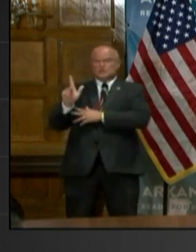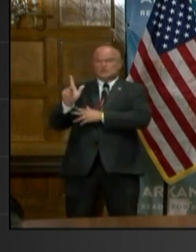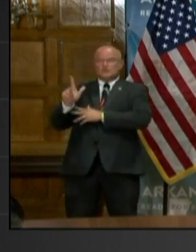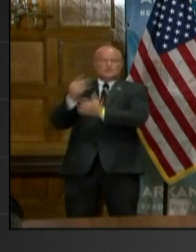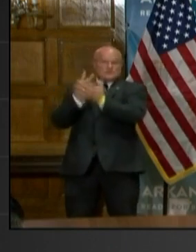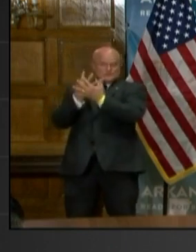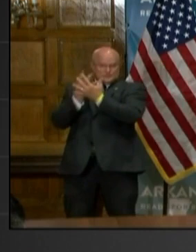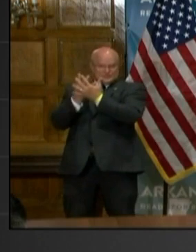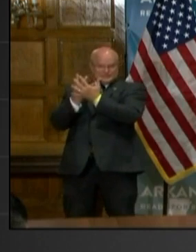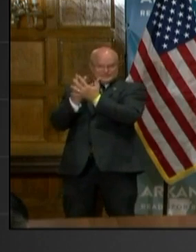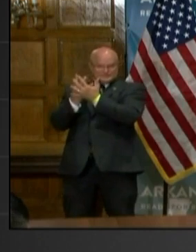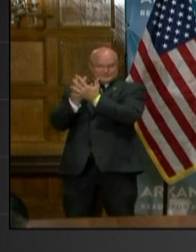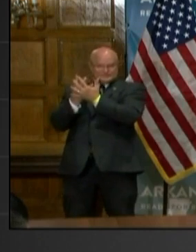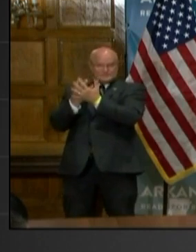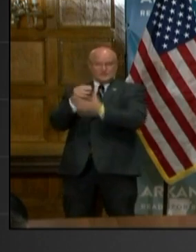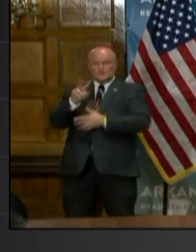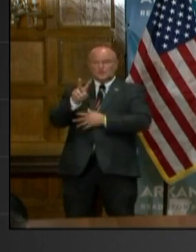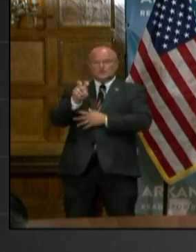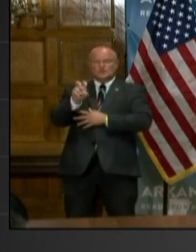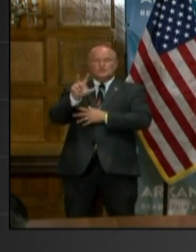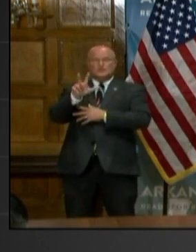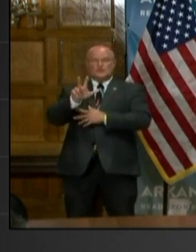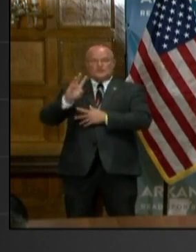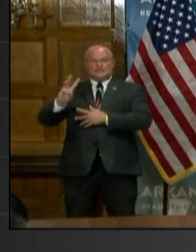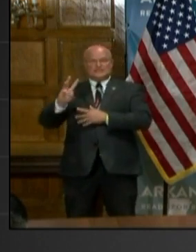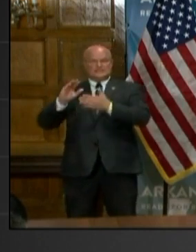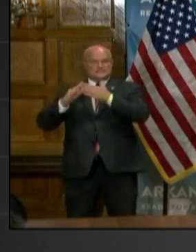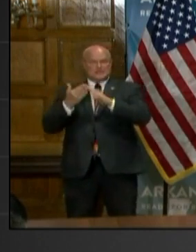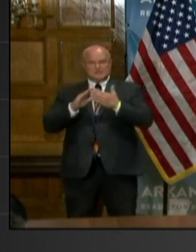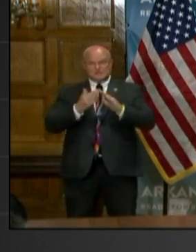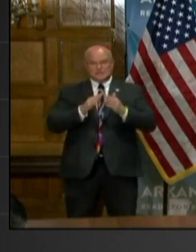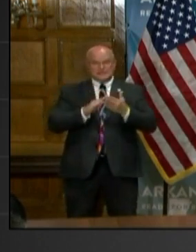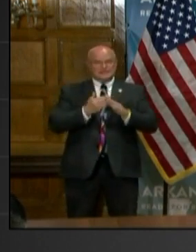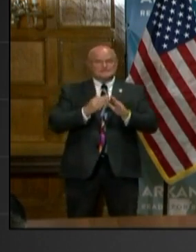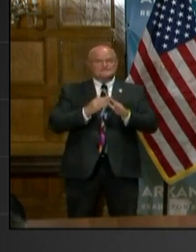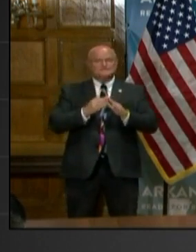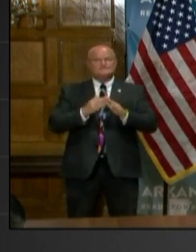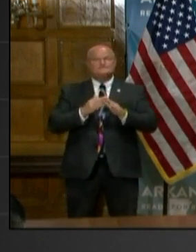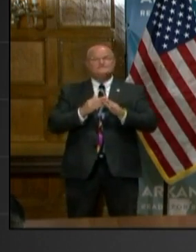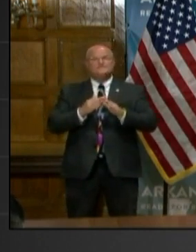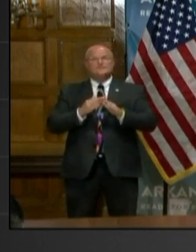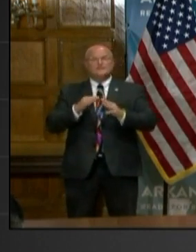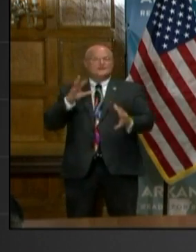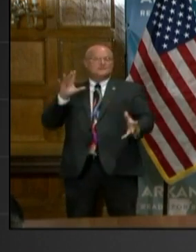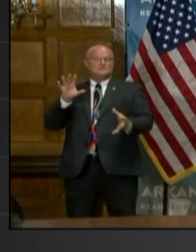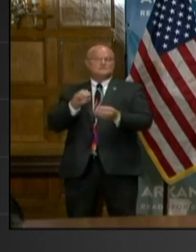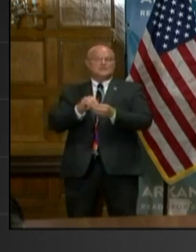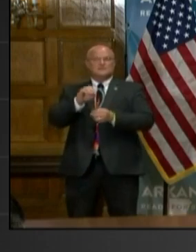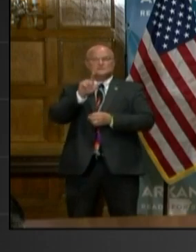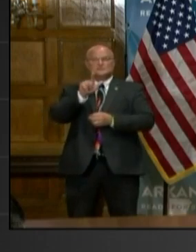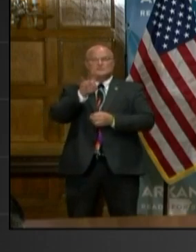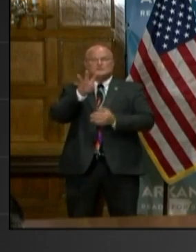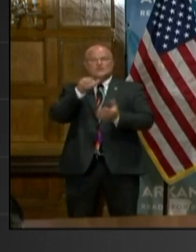those were correctional. 236 were community, bringing our total to